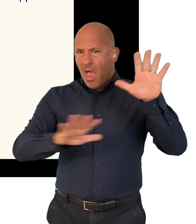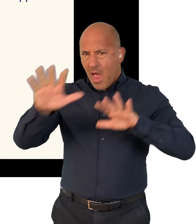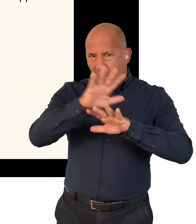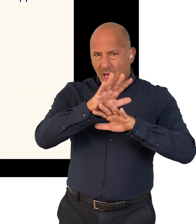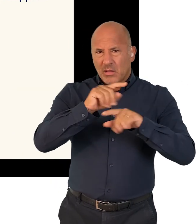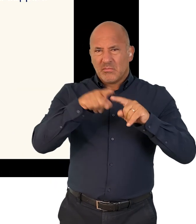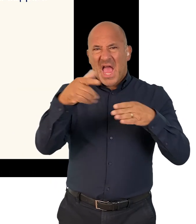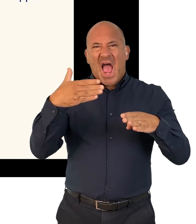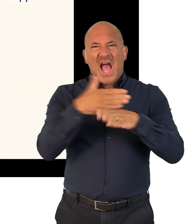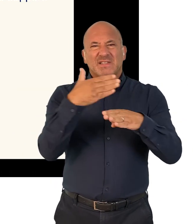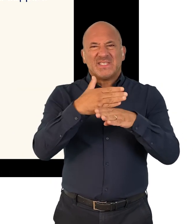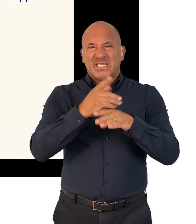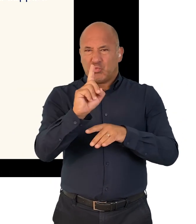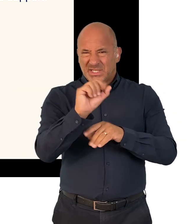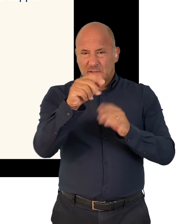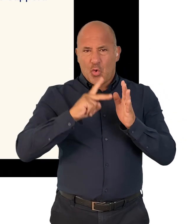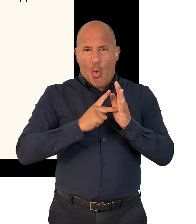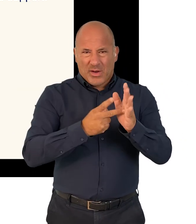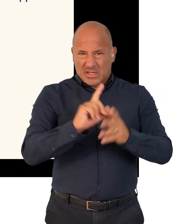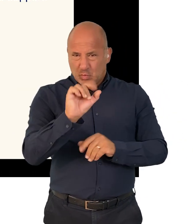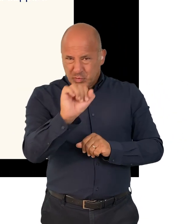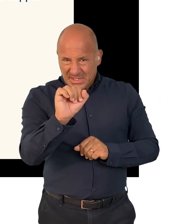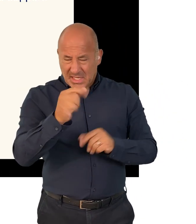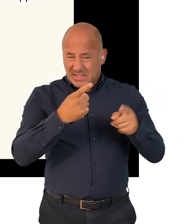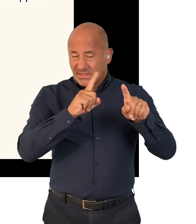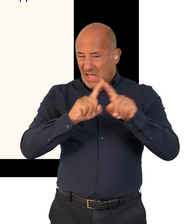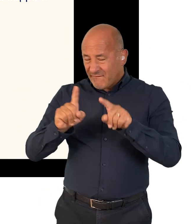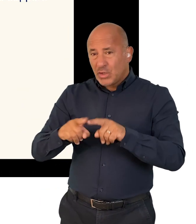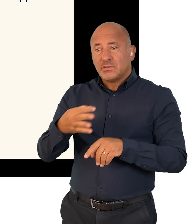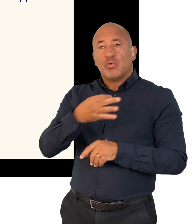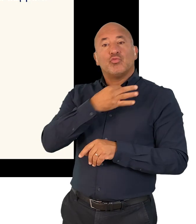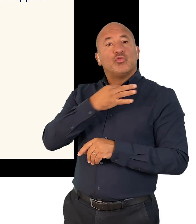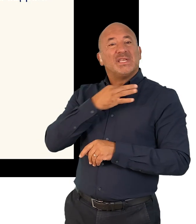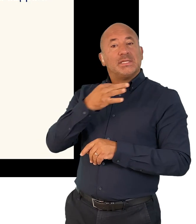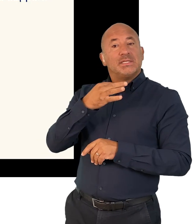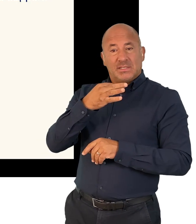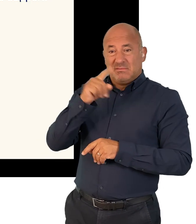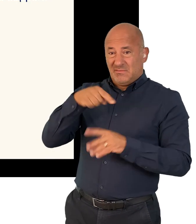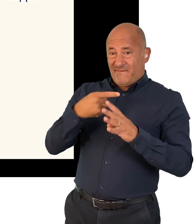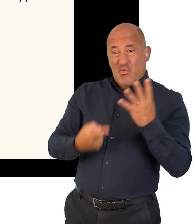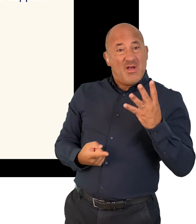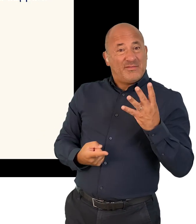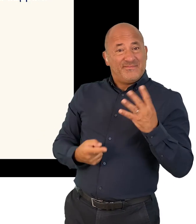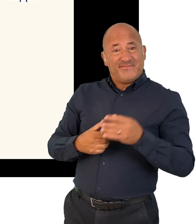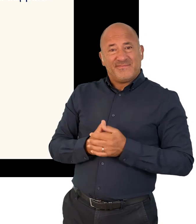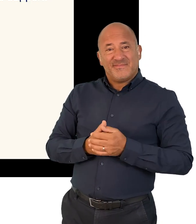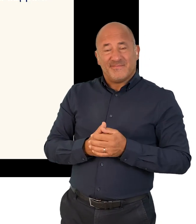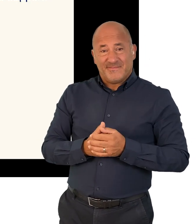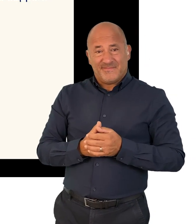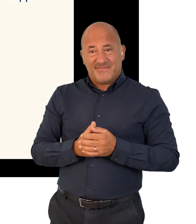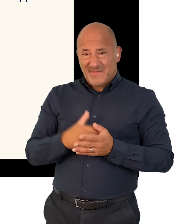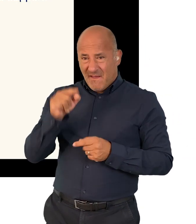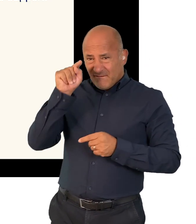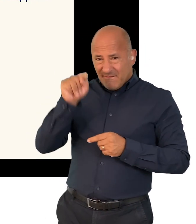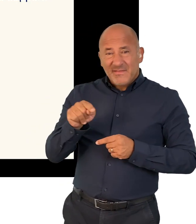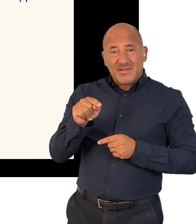geographical location, type of activity and organisation, diversity, and risk. Balancing against